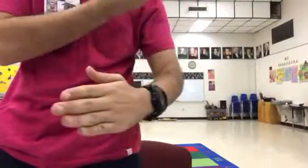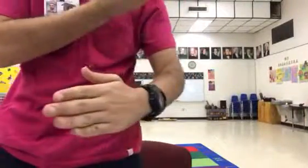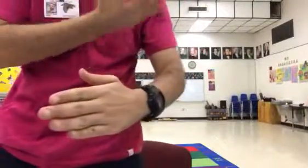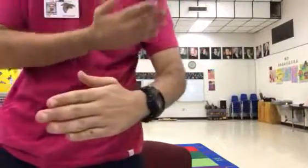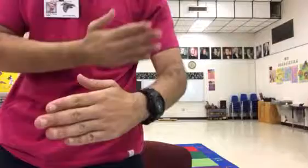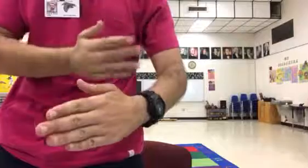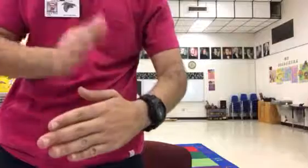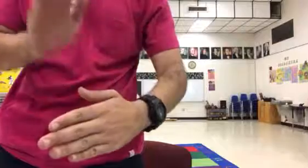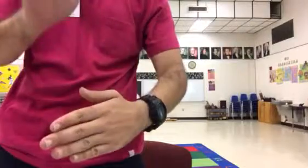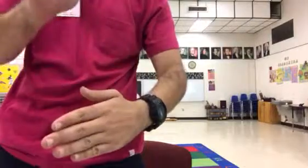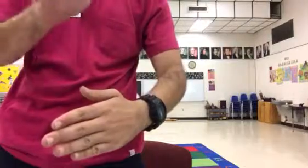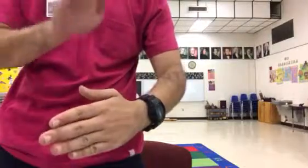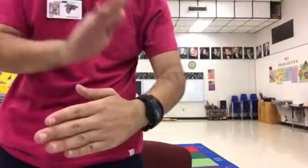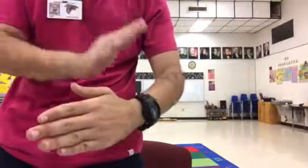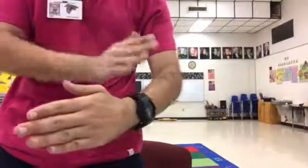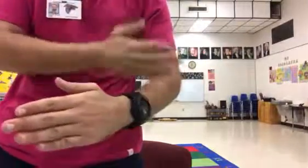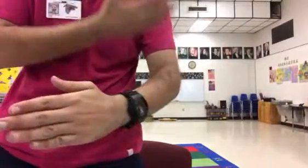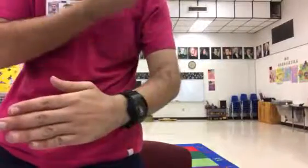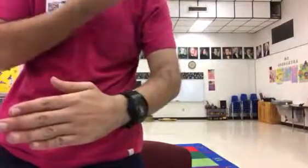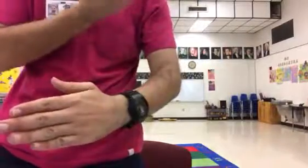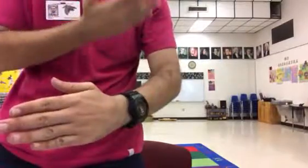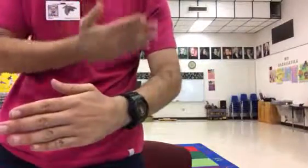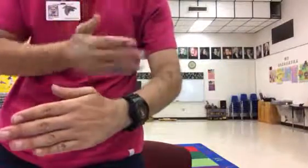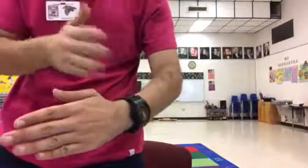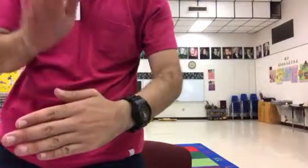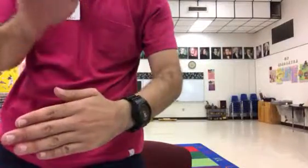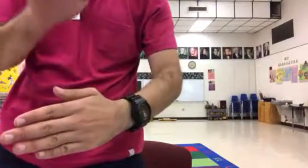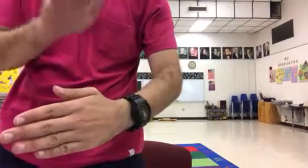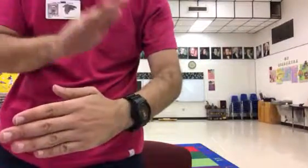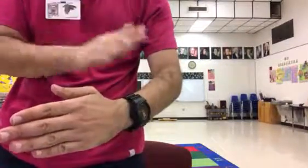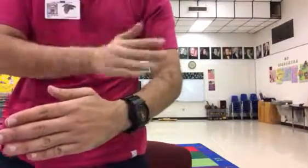and forth like this. Lullaby. Okay?